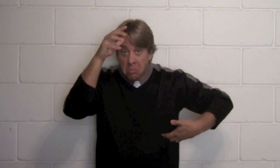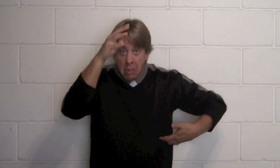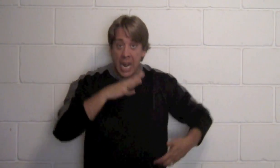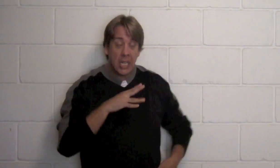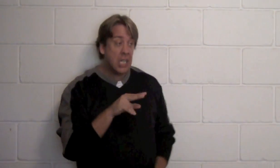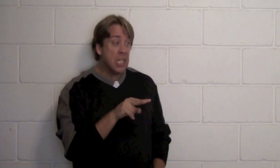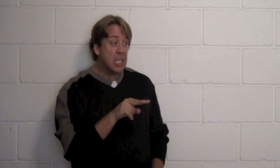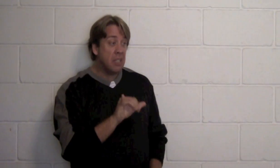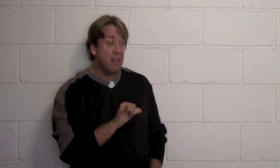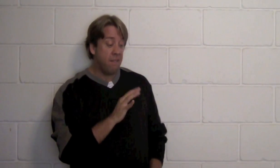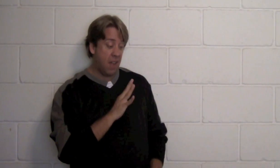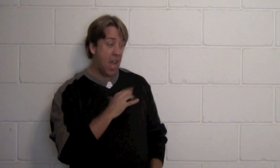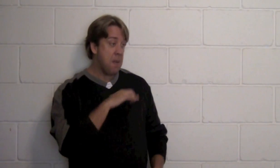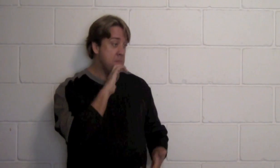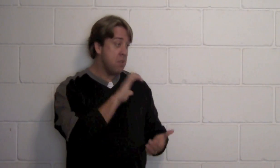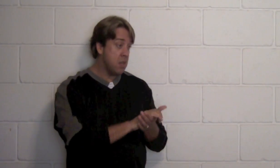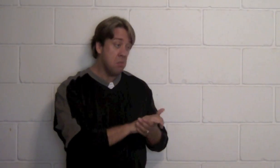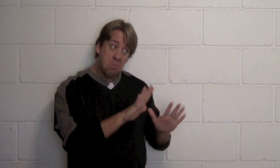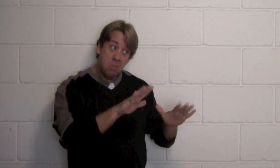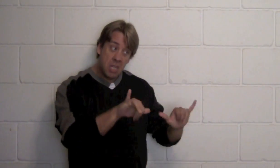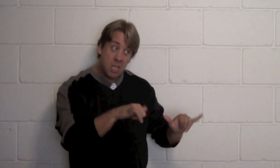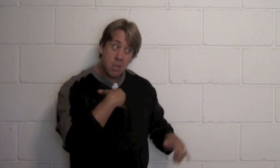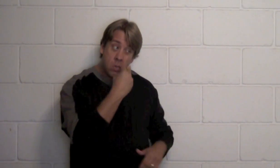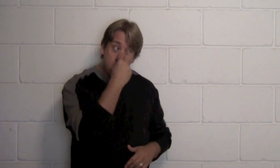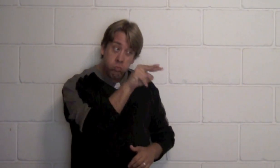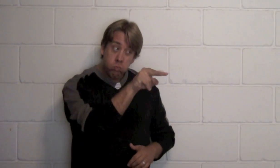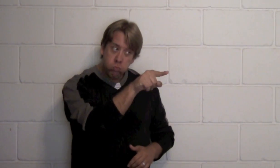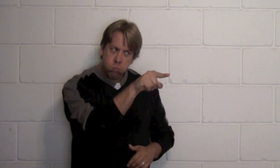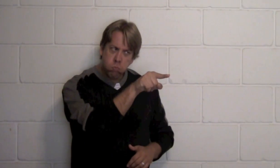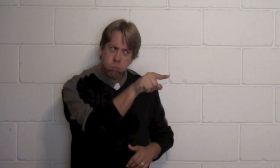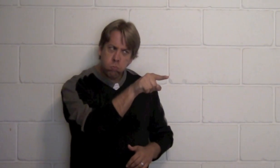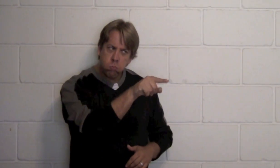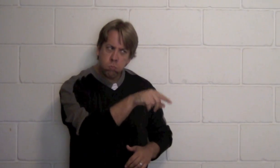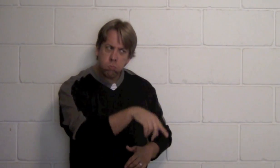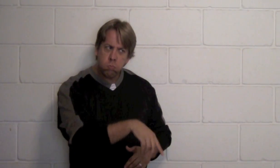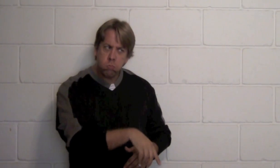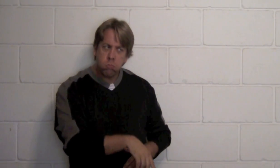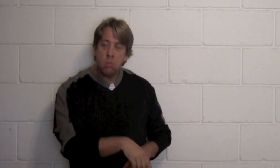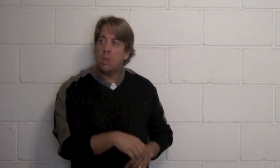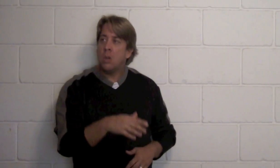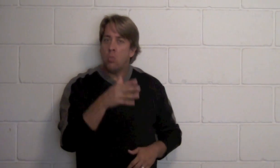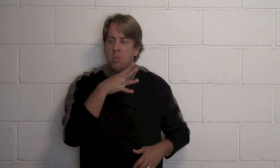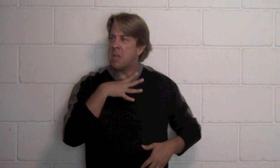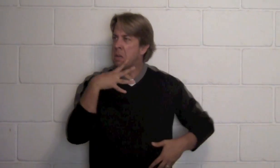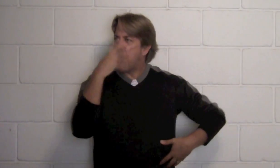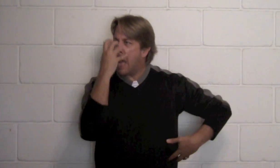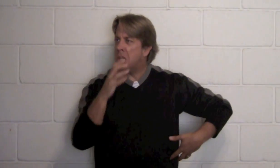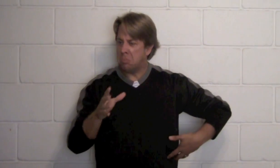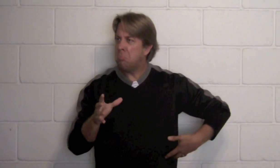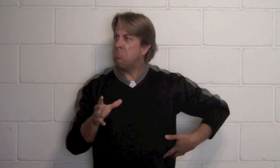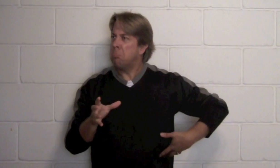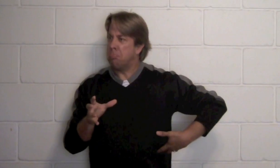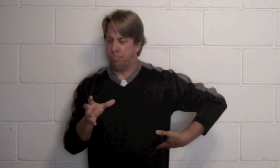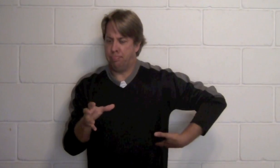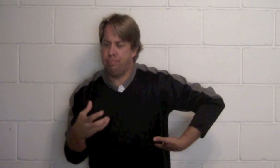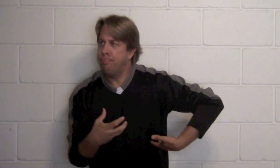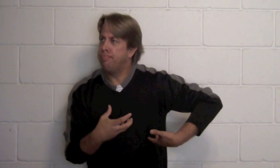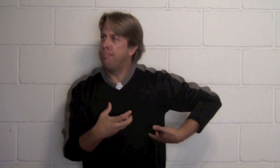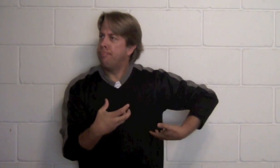cat. And the man said, okay, still, I'm keeping an eye on you. The woman